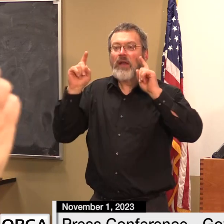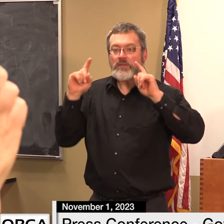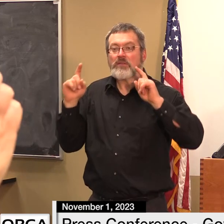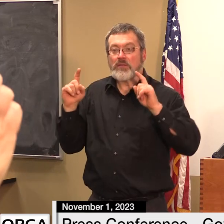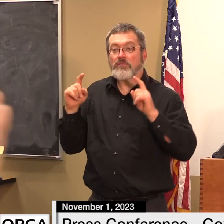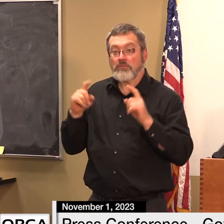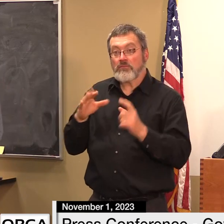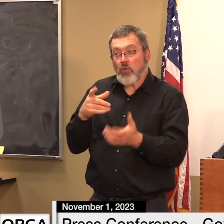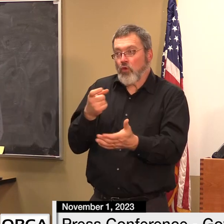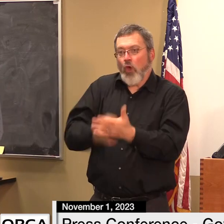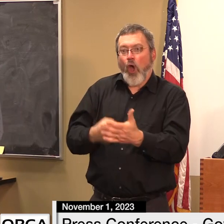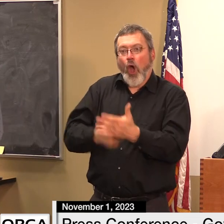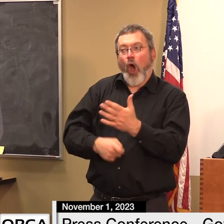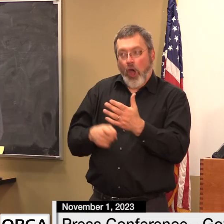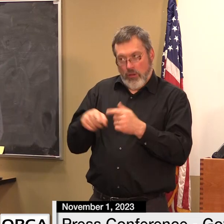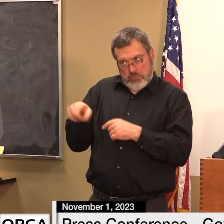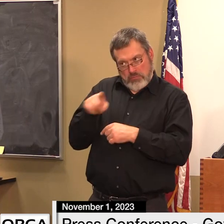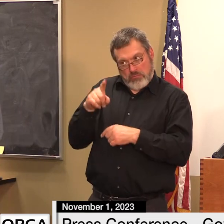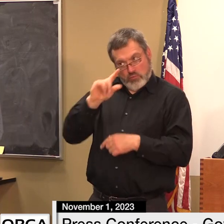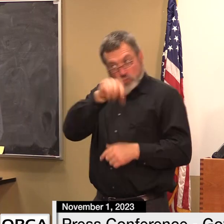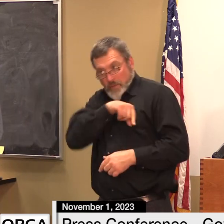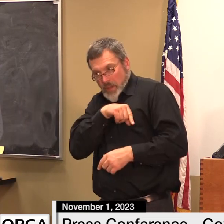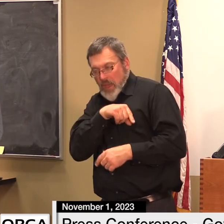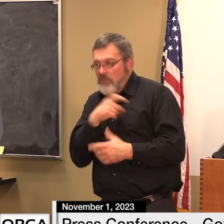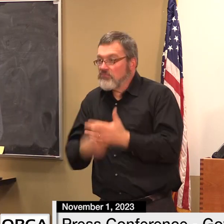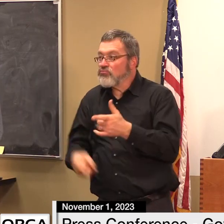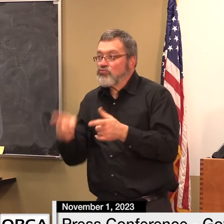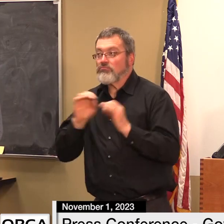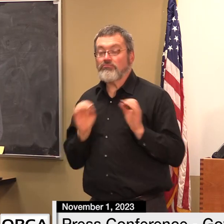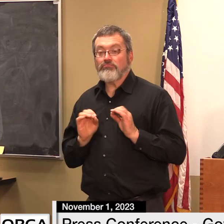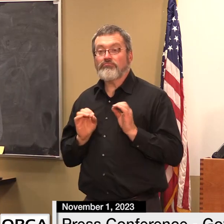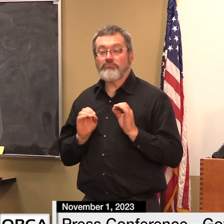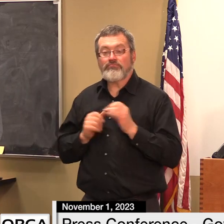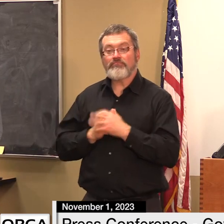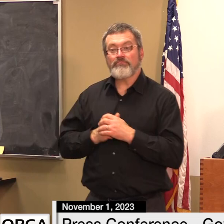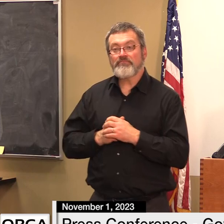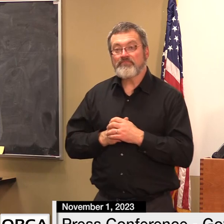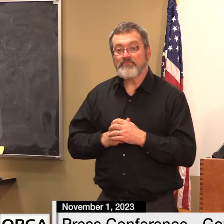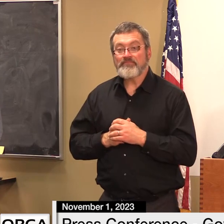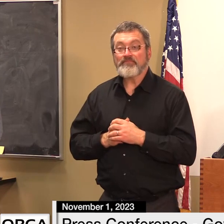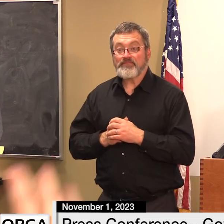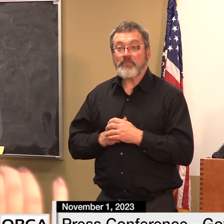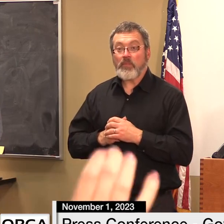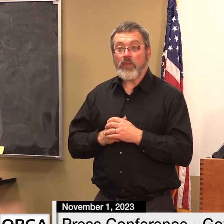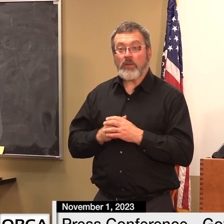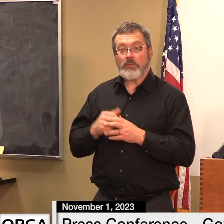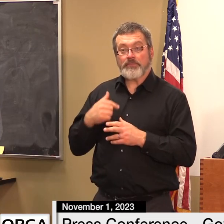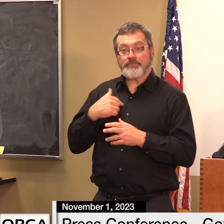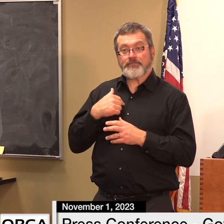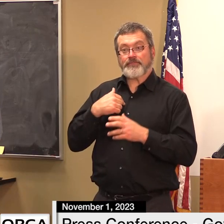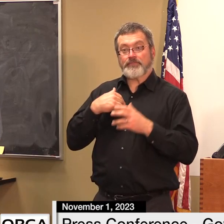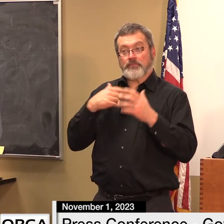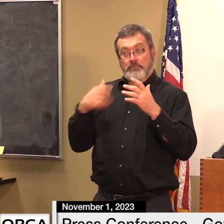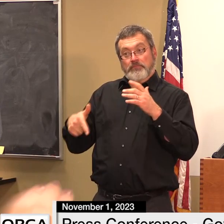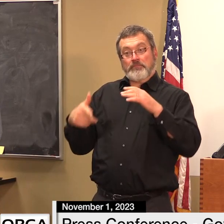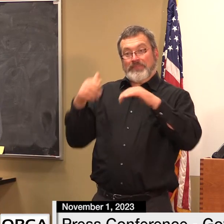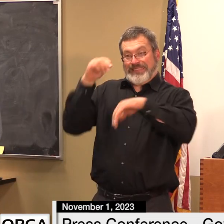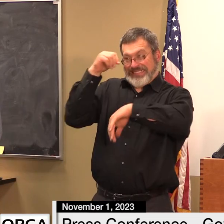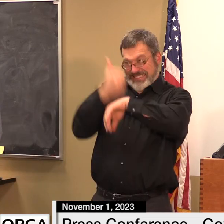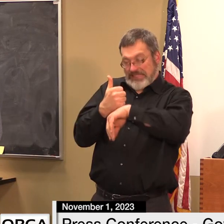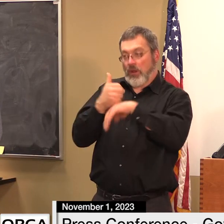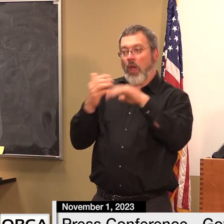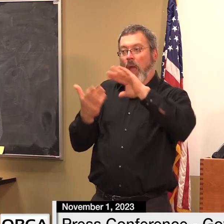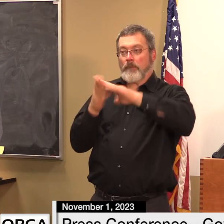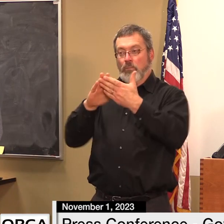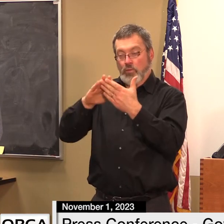income qualified Vermonters. You can apply at your local community action program or weatherization assistance program